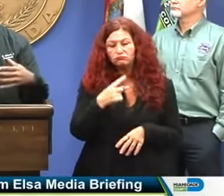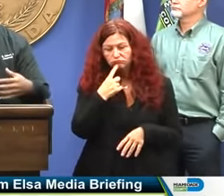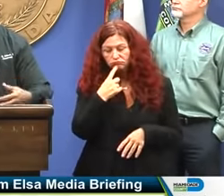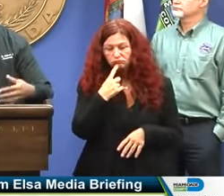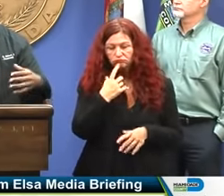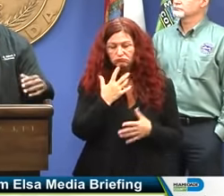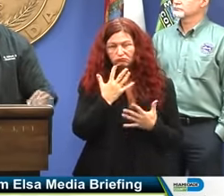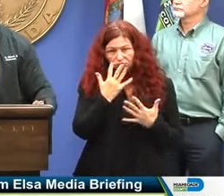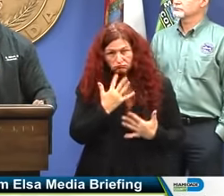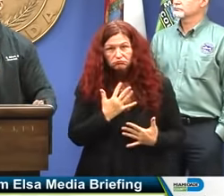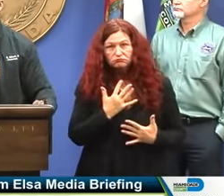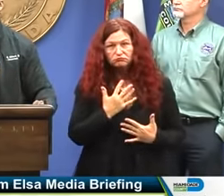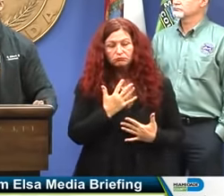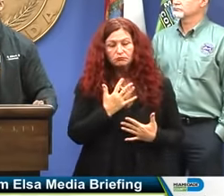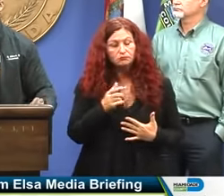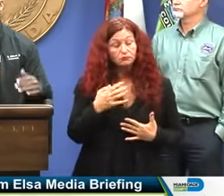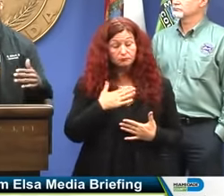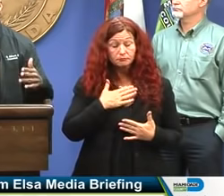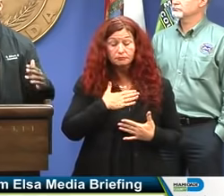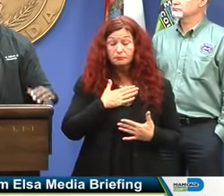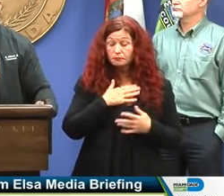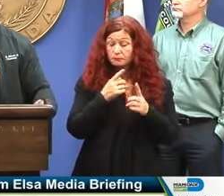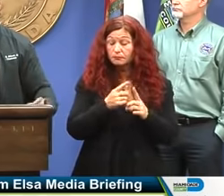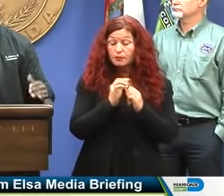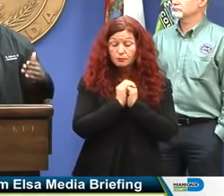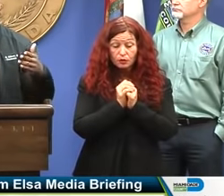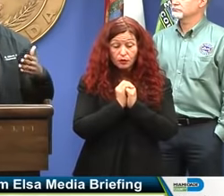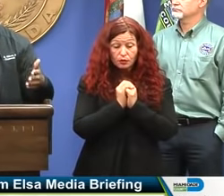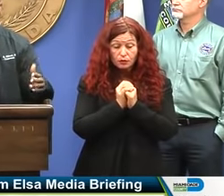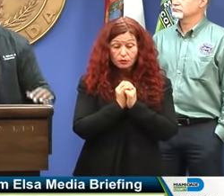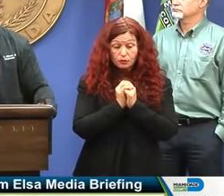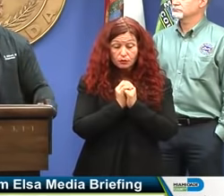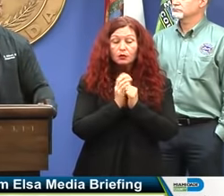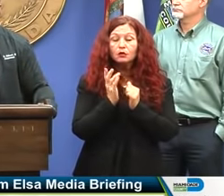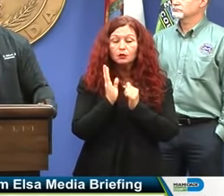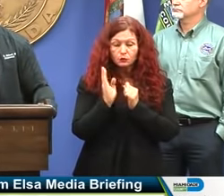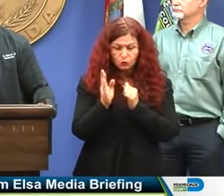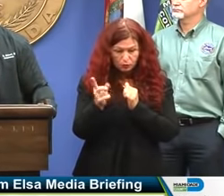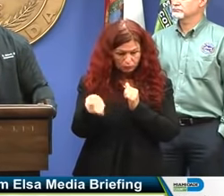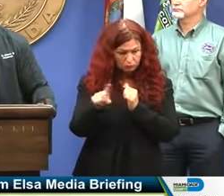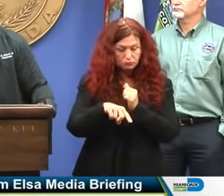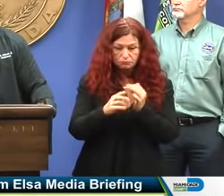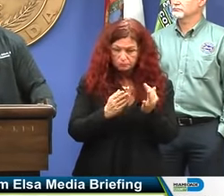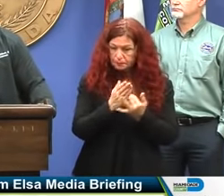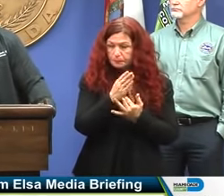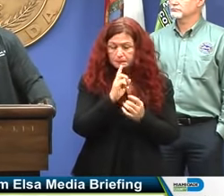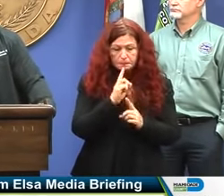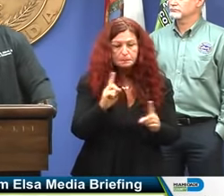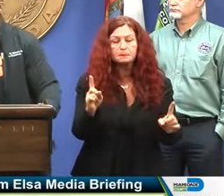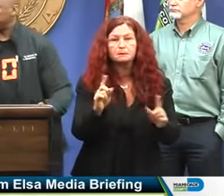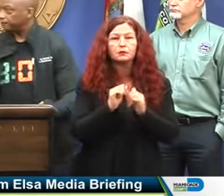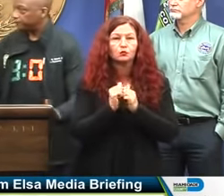and come out of this together. I know that we can do that. I know that we will do that. I appreciate all of you. Thank you.